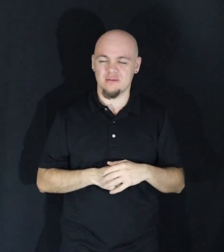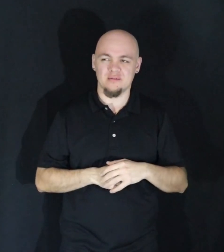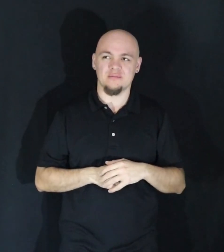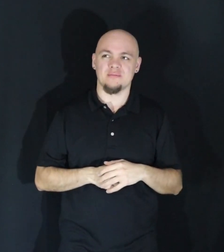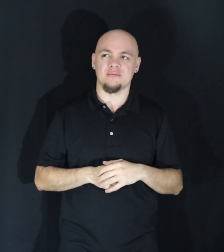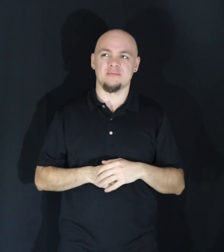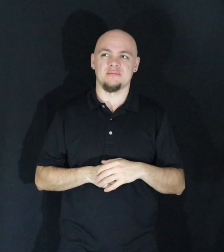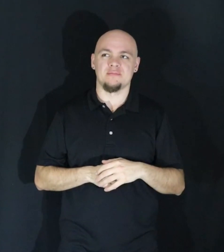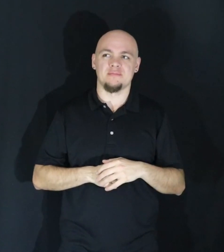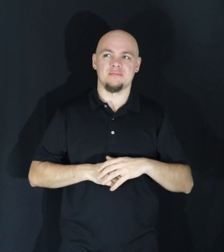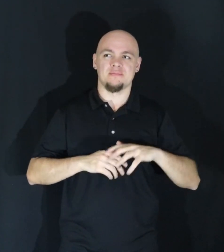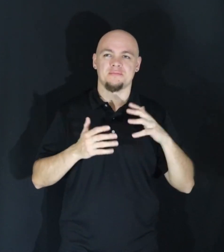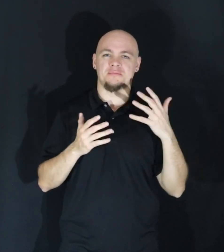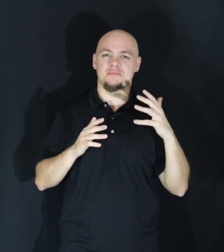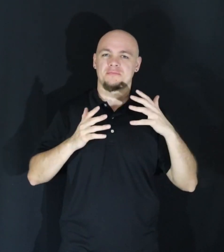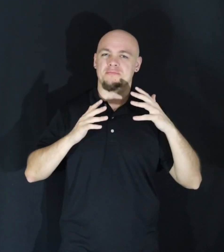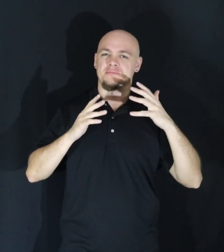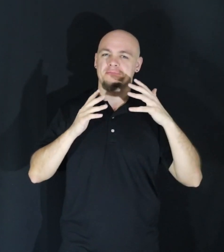That was great.